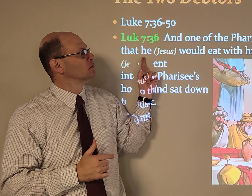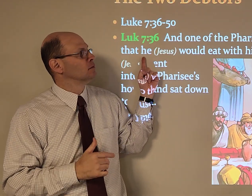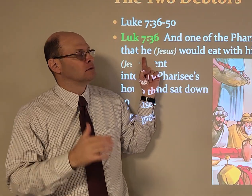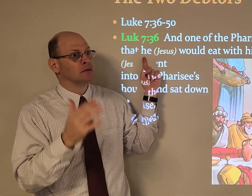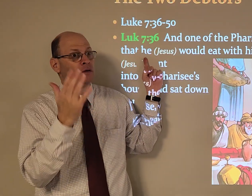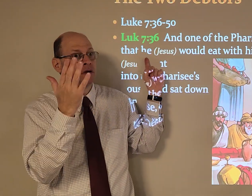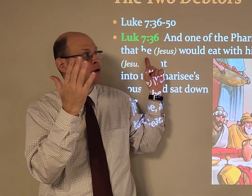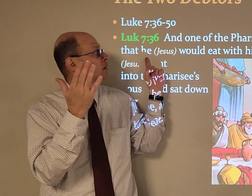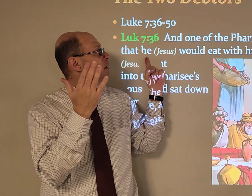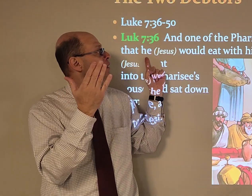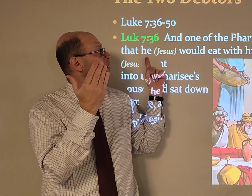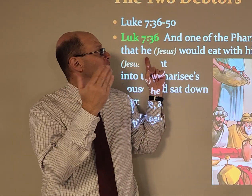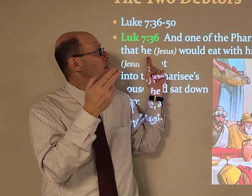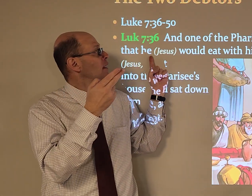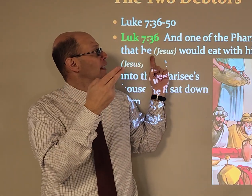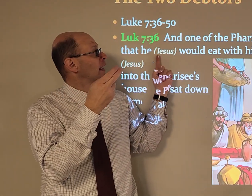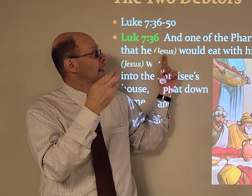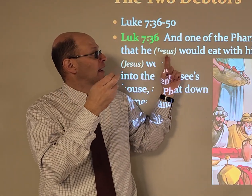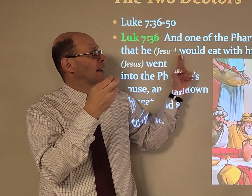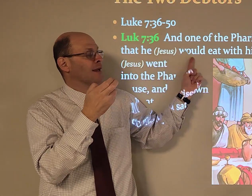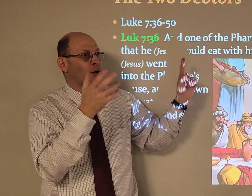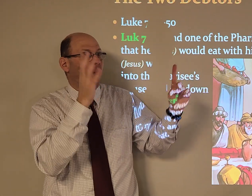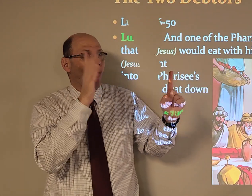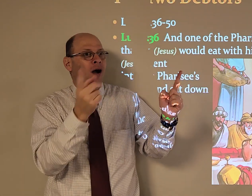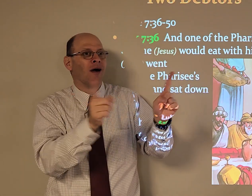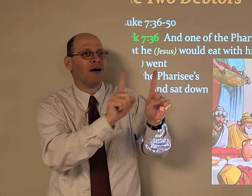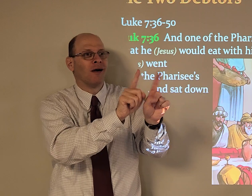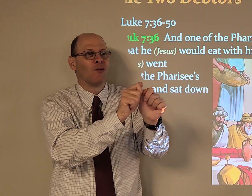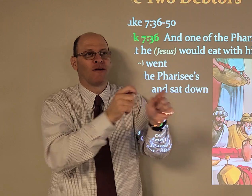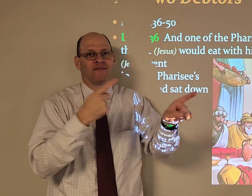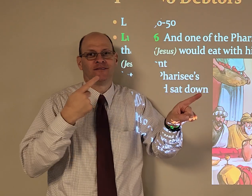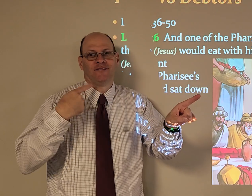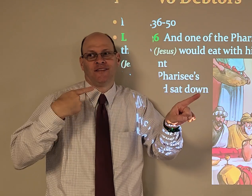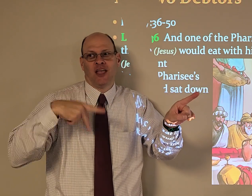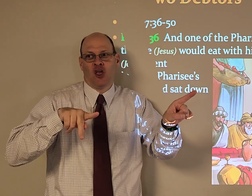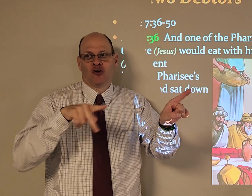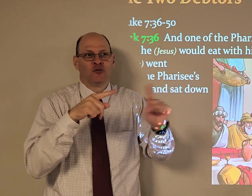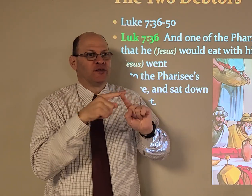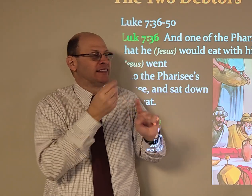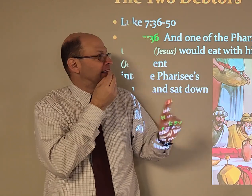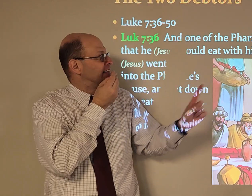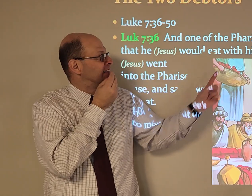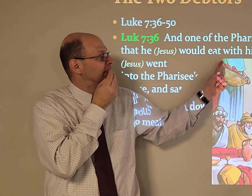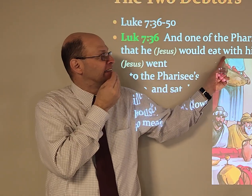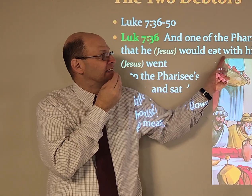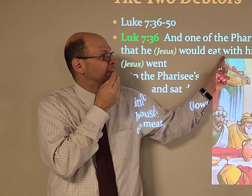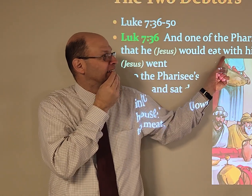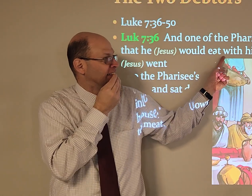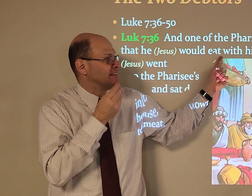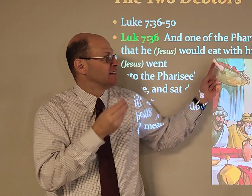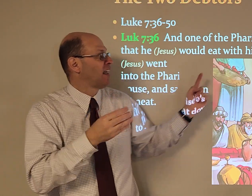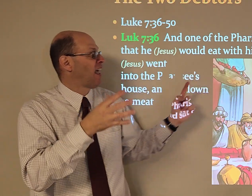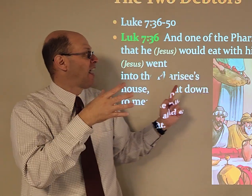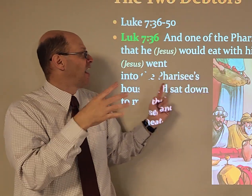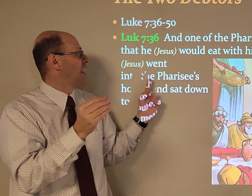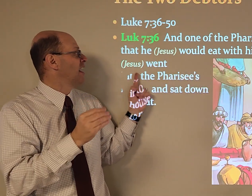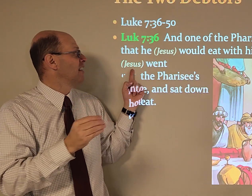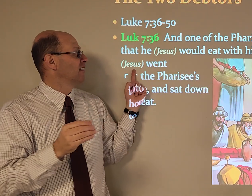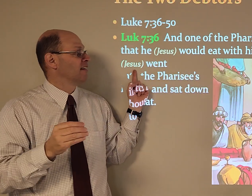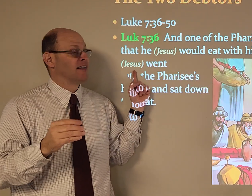that he would eat with him. So the Pharisee, he wanted Jesus to come and have dinner with him.